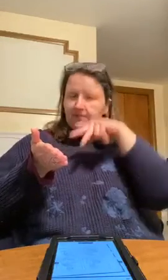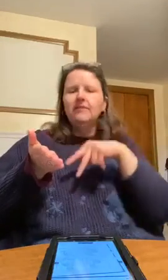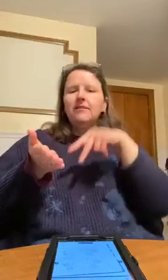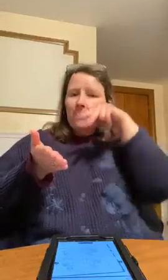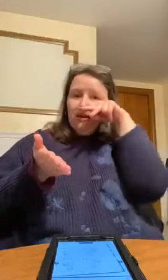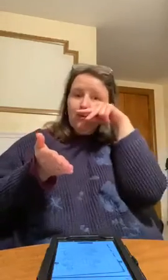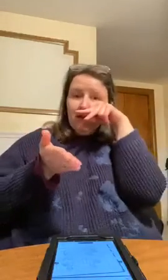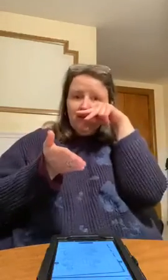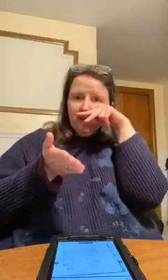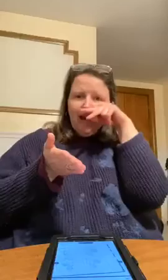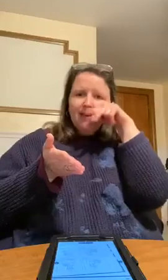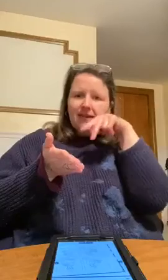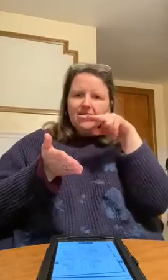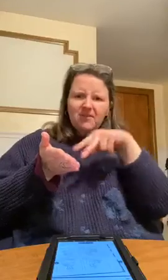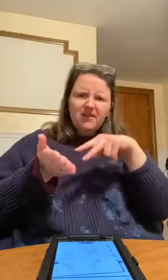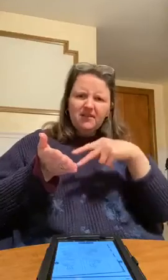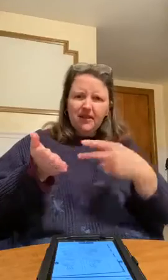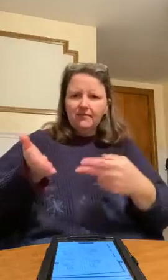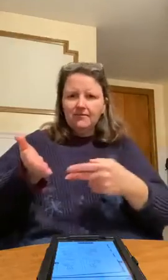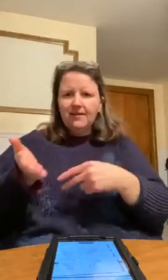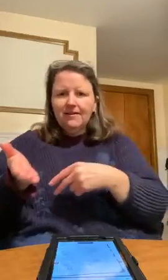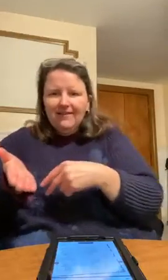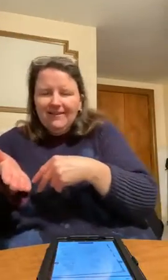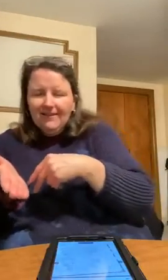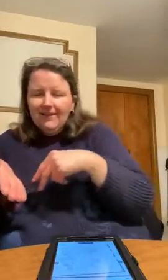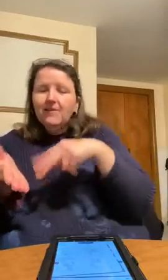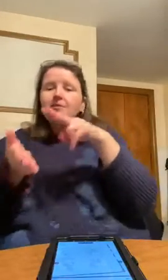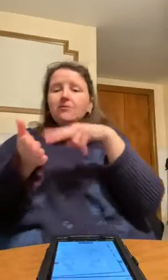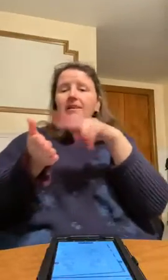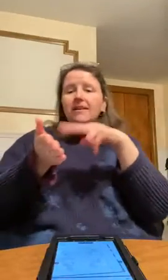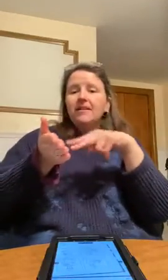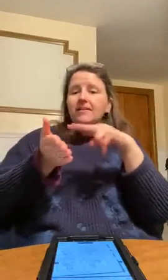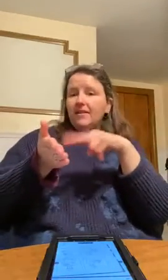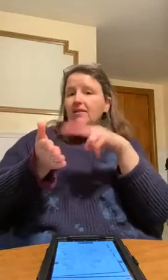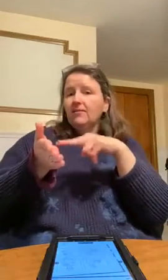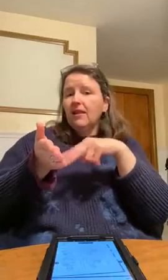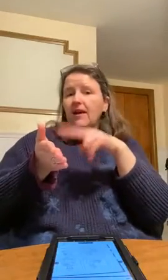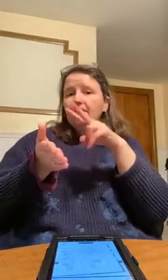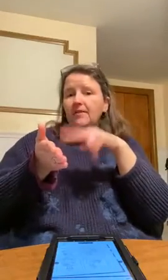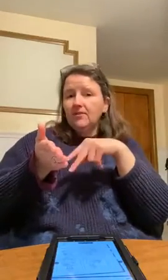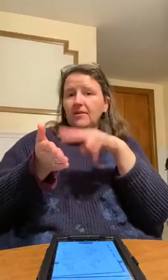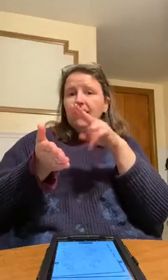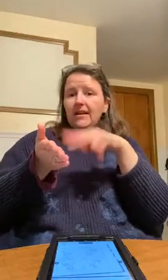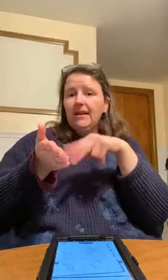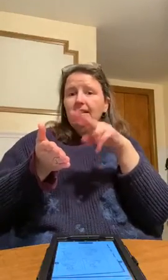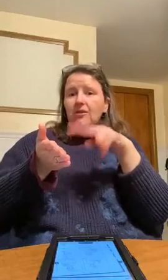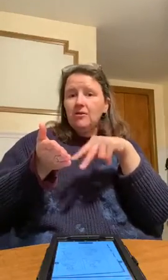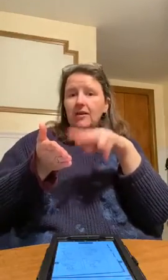But you don't want to do that because that can be dizzying. So read. These are your eyes. Let's read. Okay.